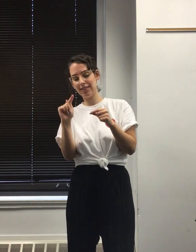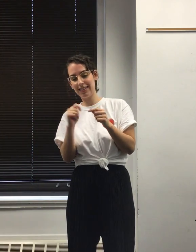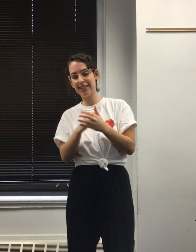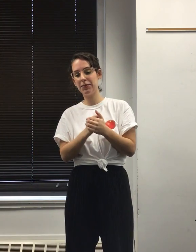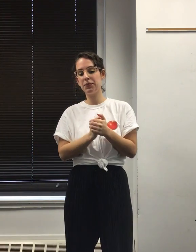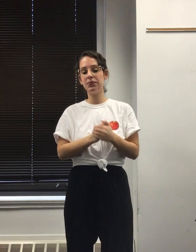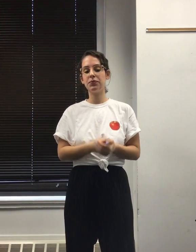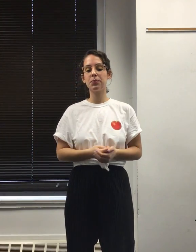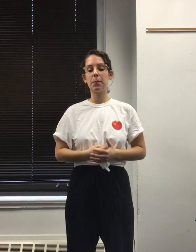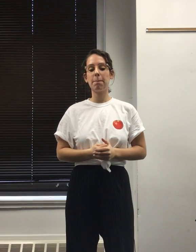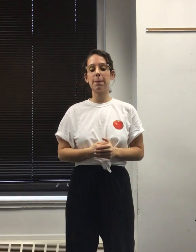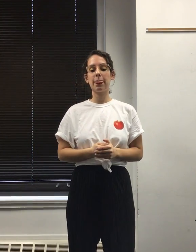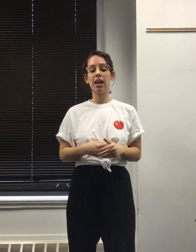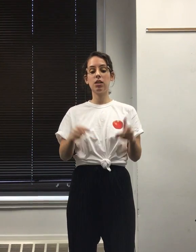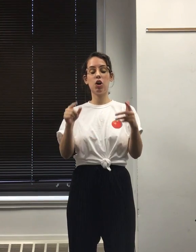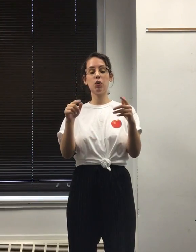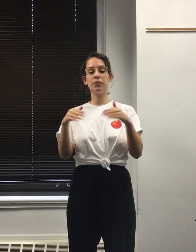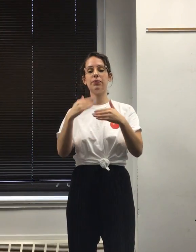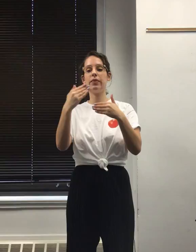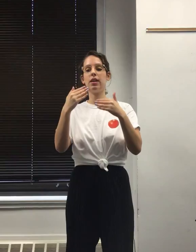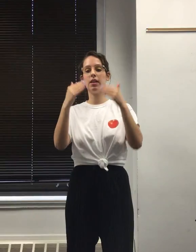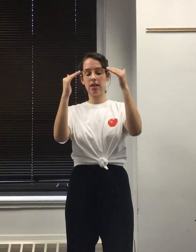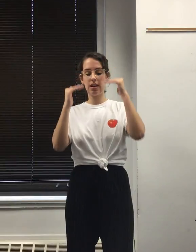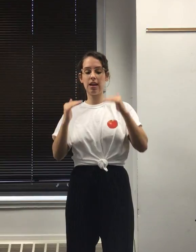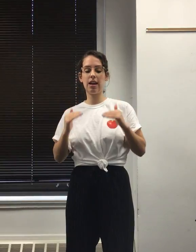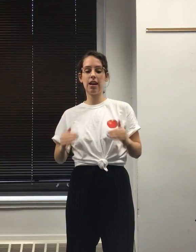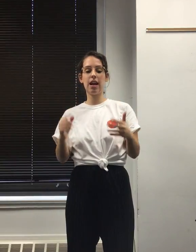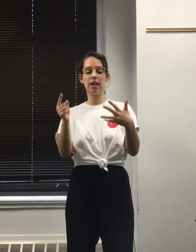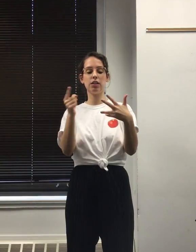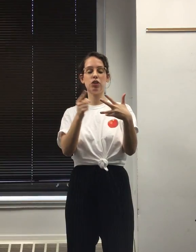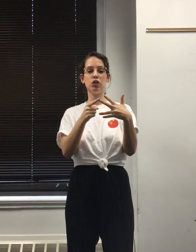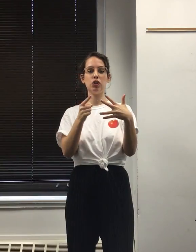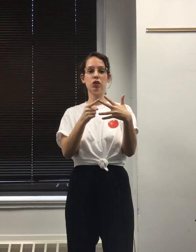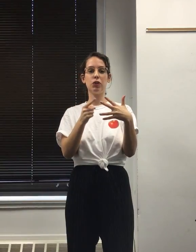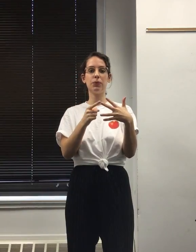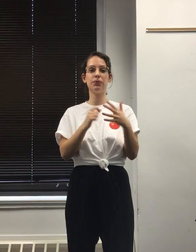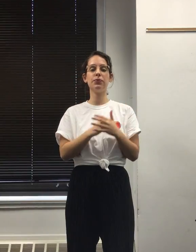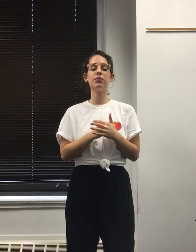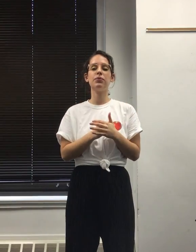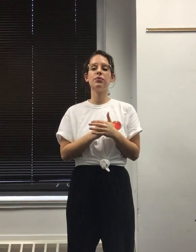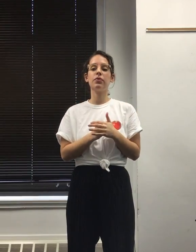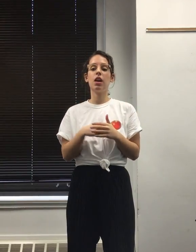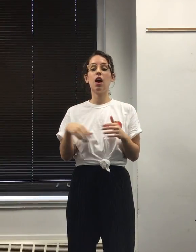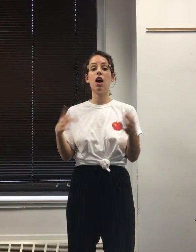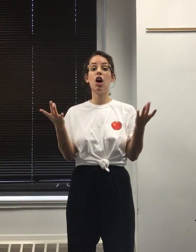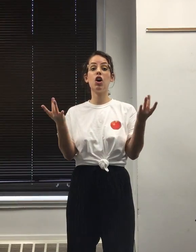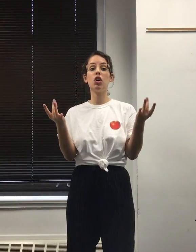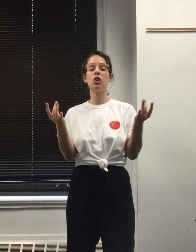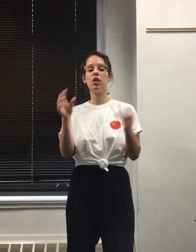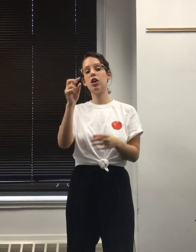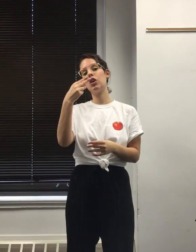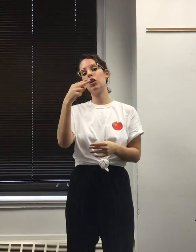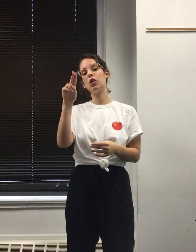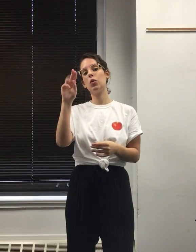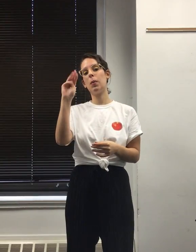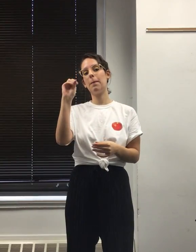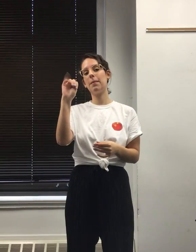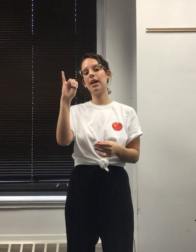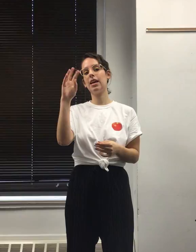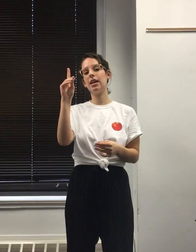Term you're all familiar with, you've heard several times, I'm sure, humidity. Very simply put, water vapor